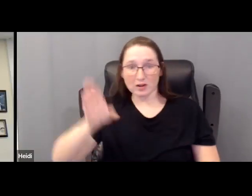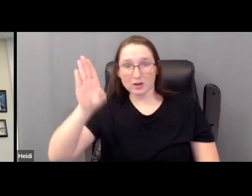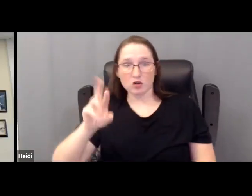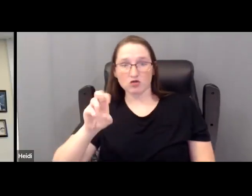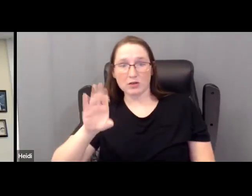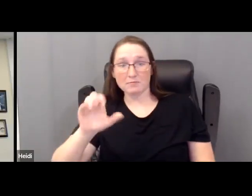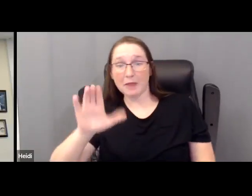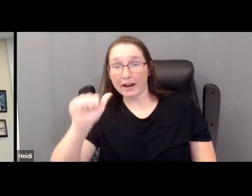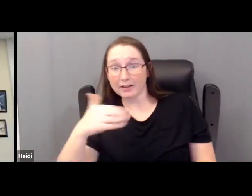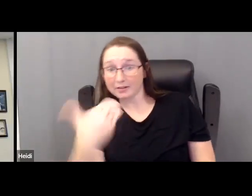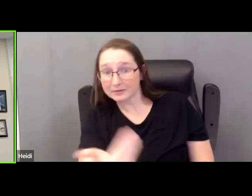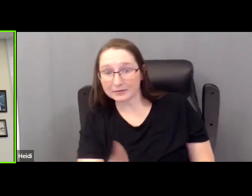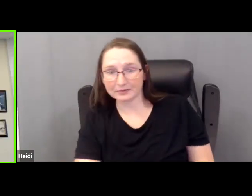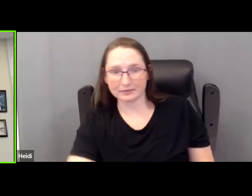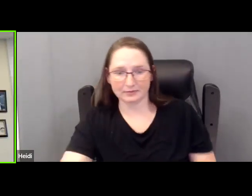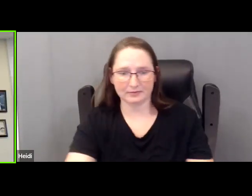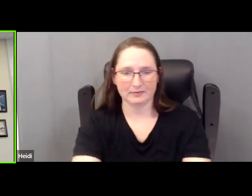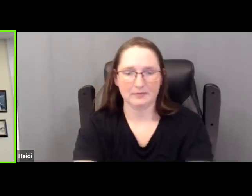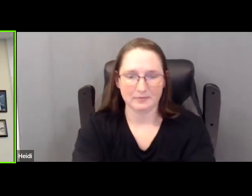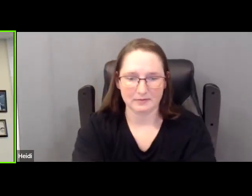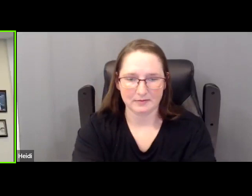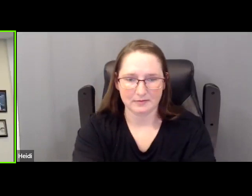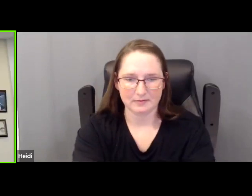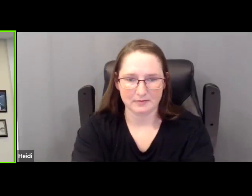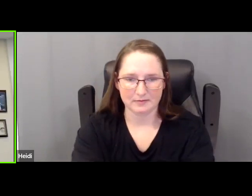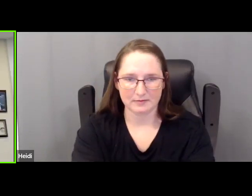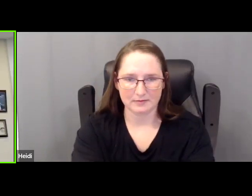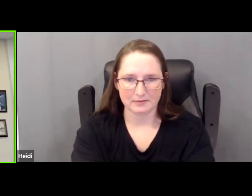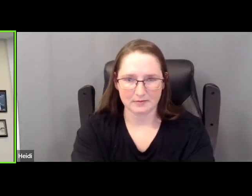Rebecca. okay. Hi, Rebecca.